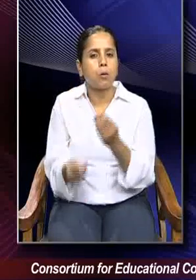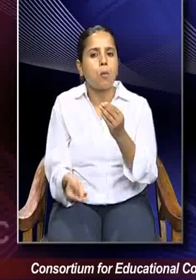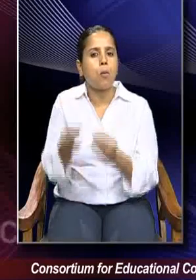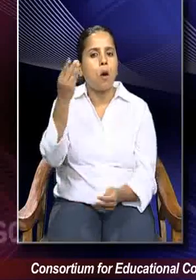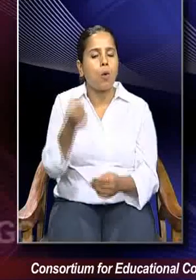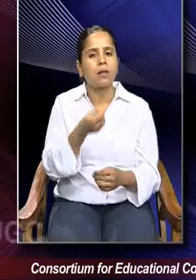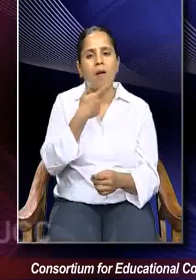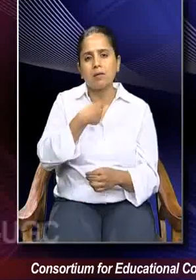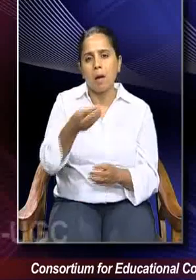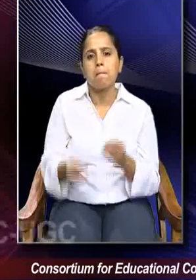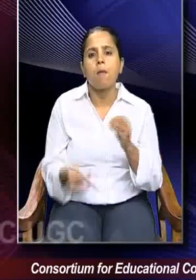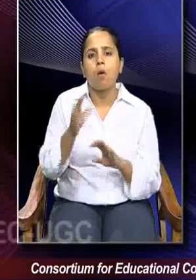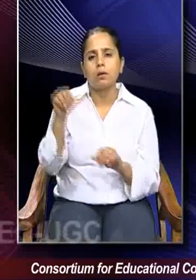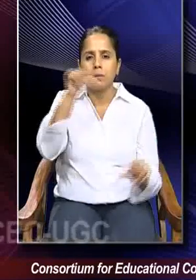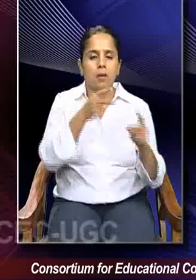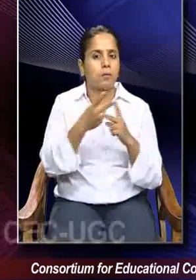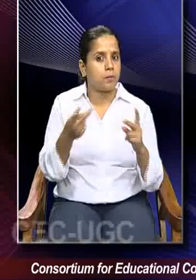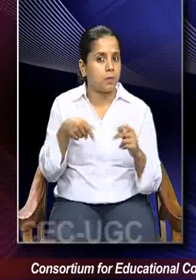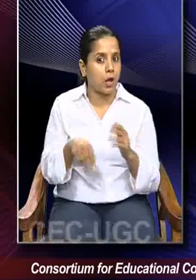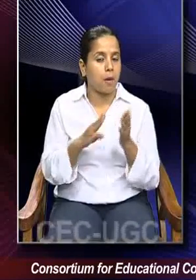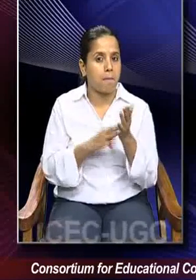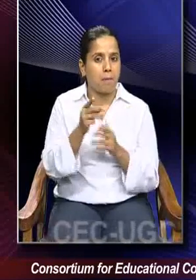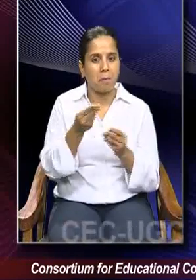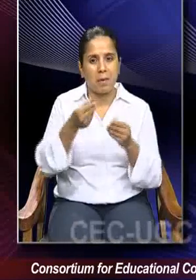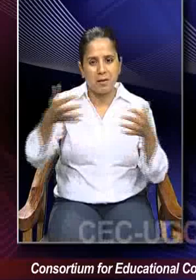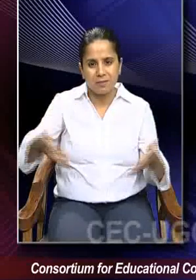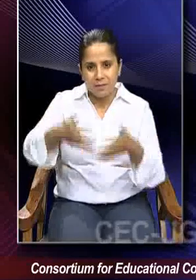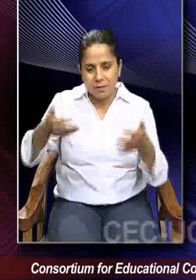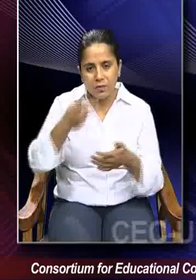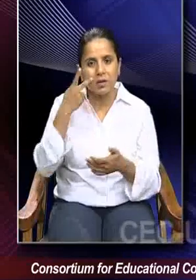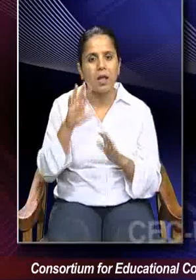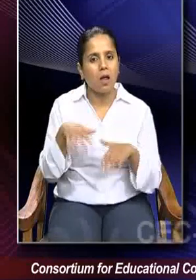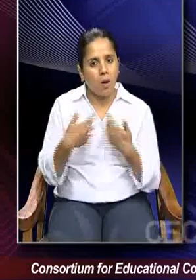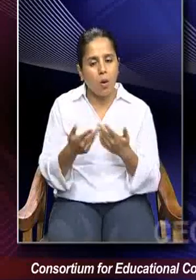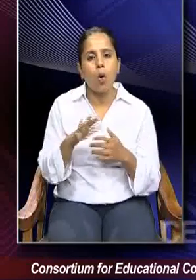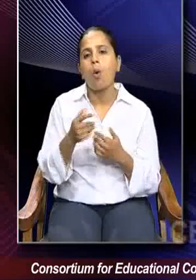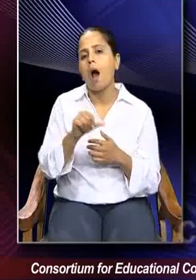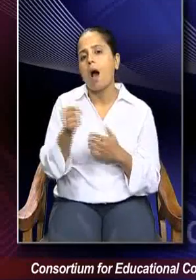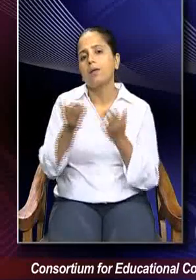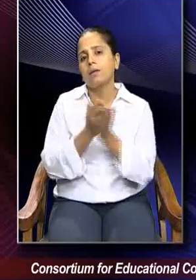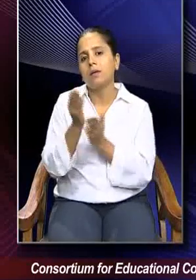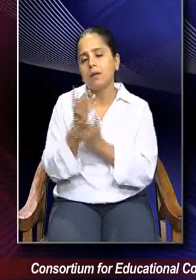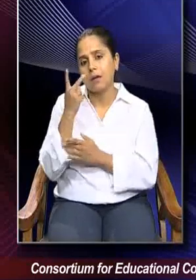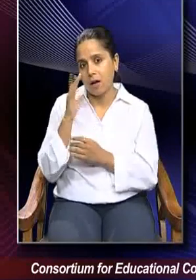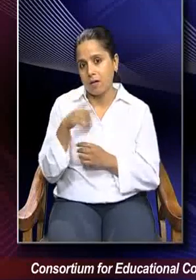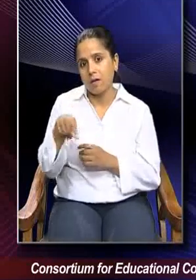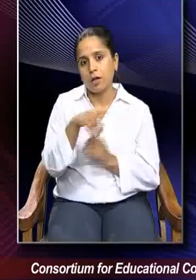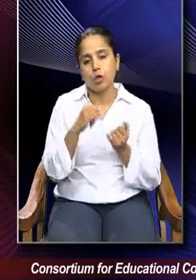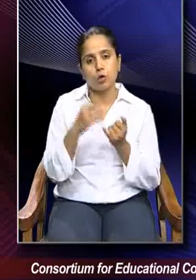from this, farm waste, manures, then other activities, the